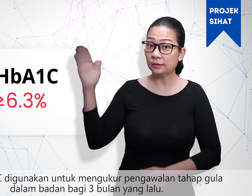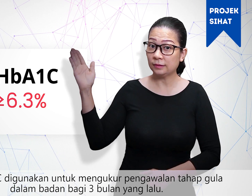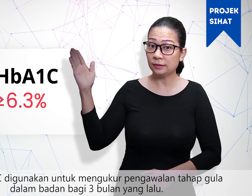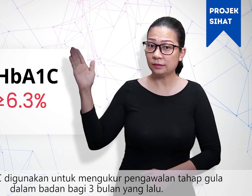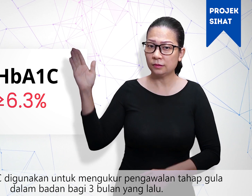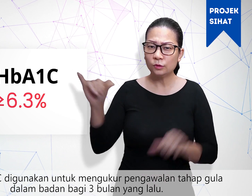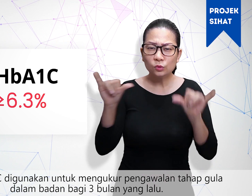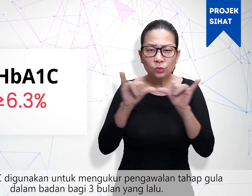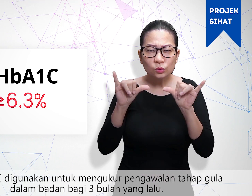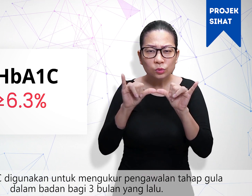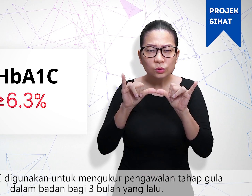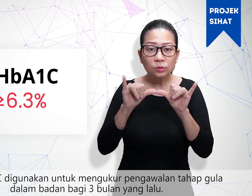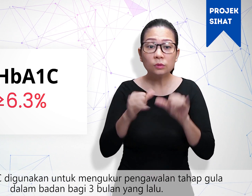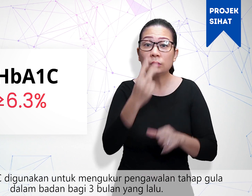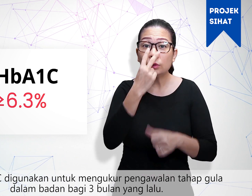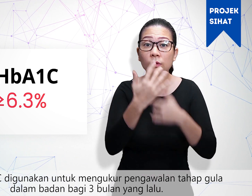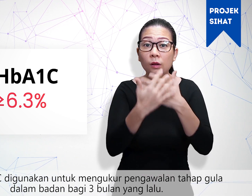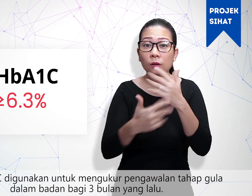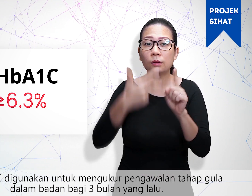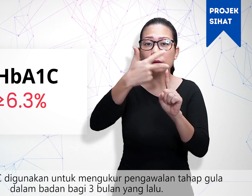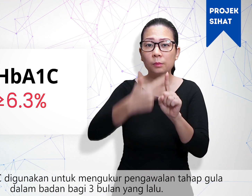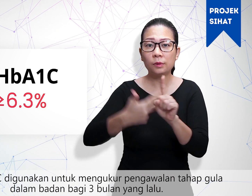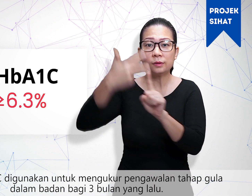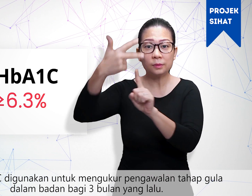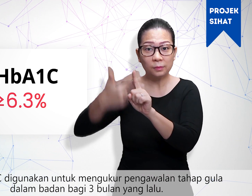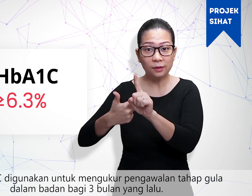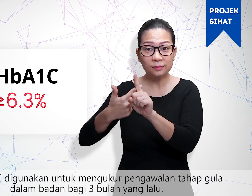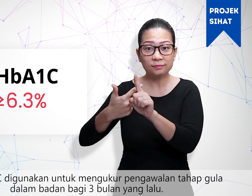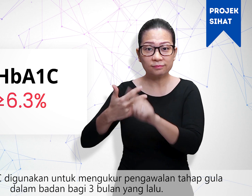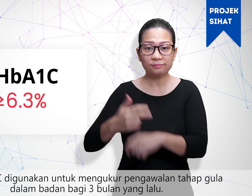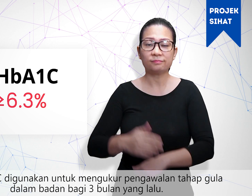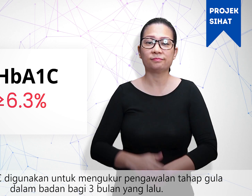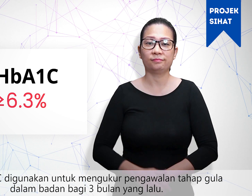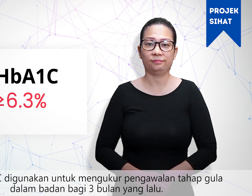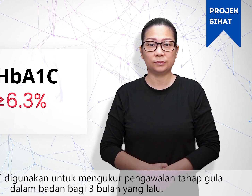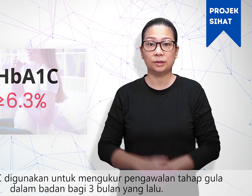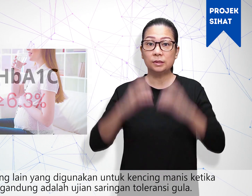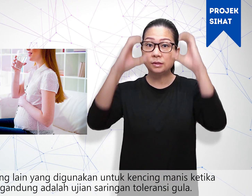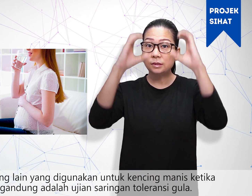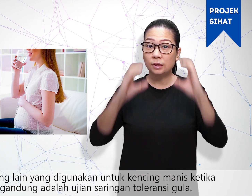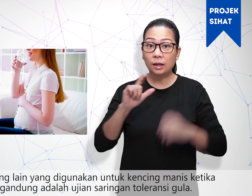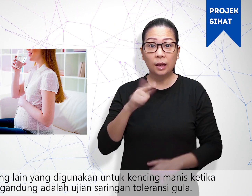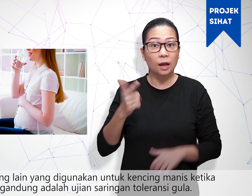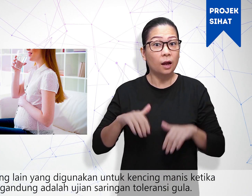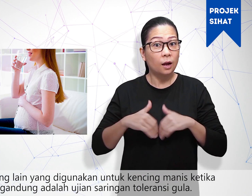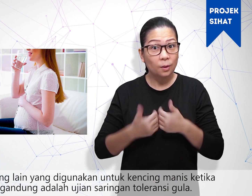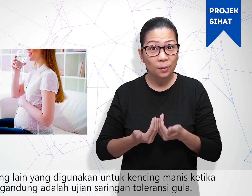HbA1c measures the control of glucose levels in your body for the past 3 months. Another method that is